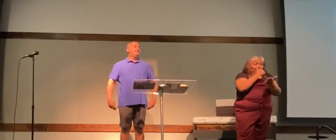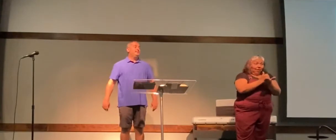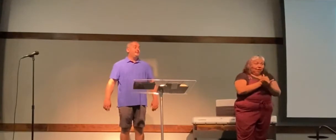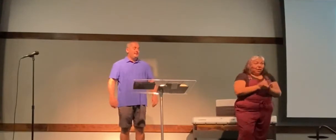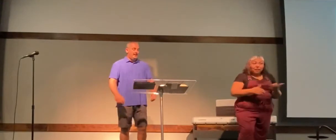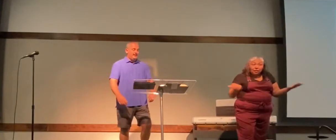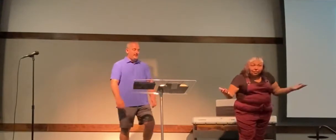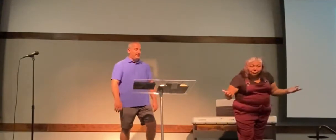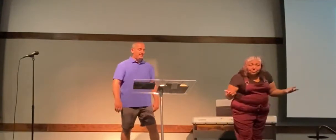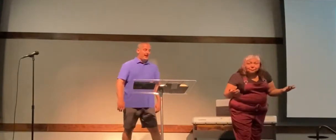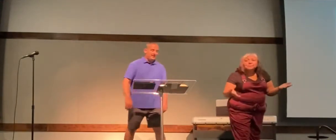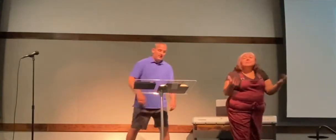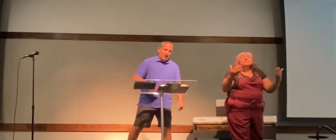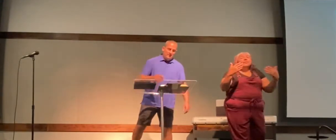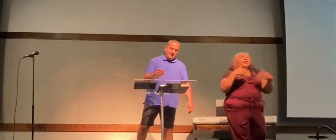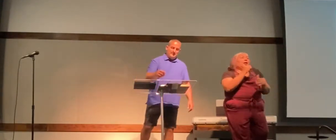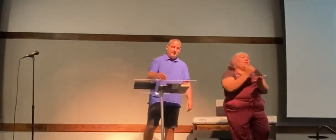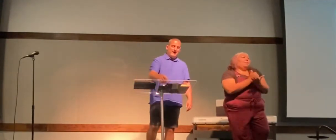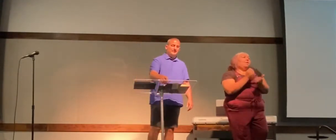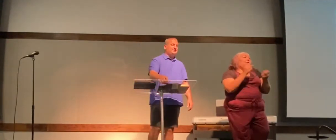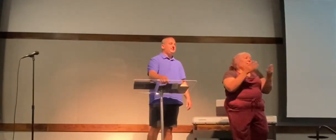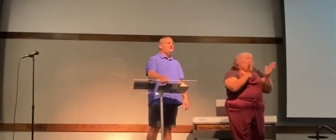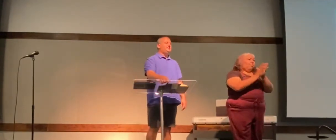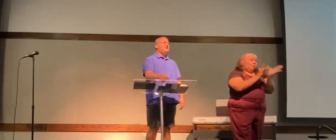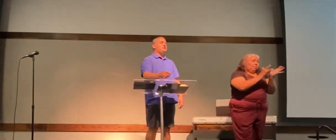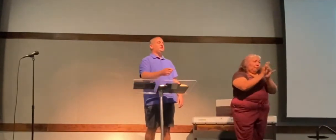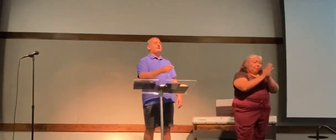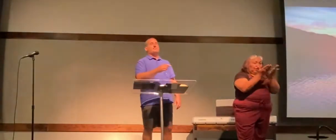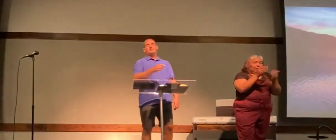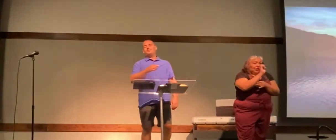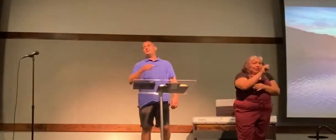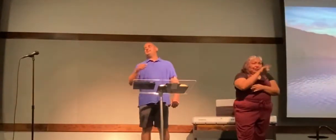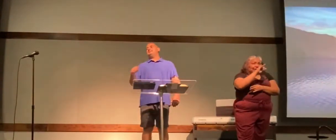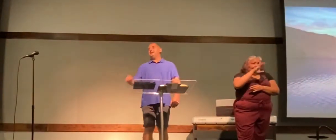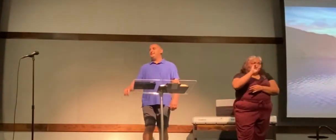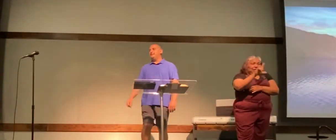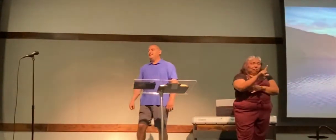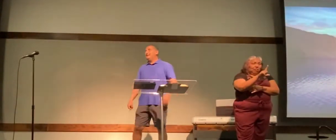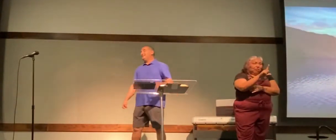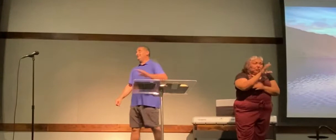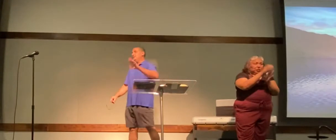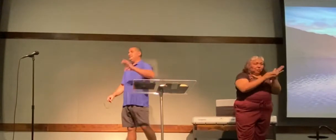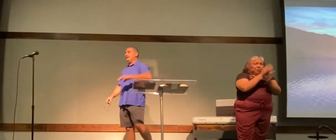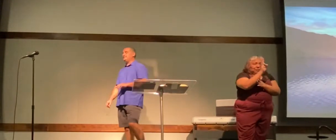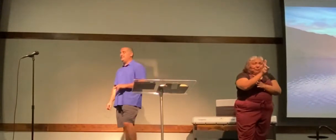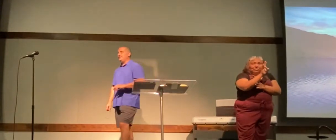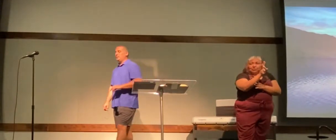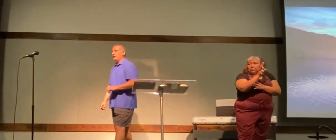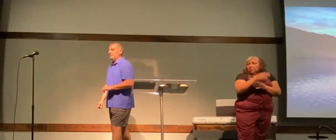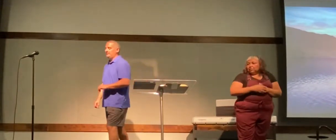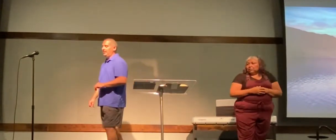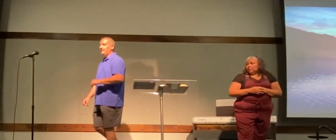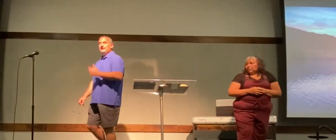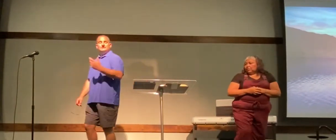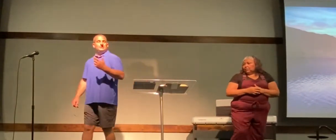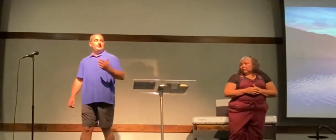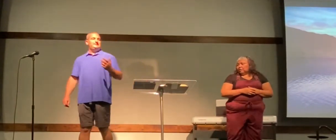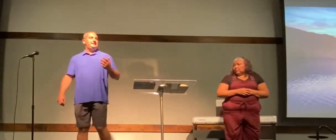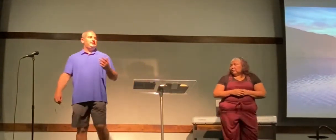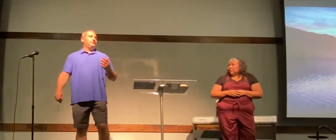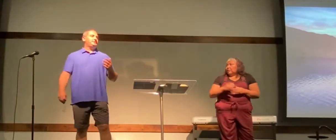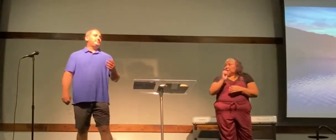Amen. Amen. All right, open up your Bibles to Ezekiel chapter 37. It's in the Old Testament if you want to know.